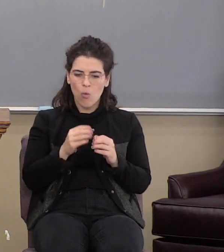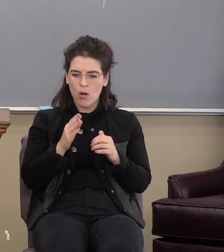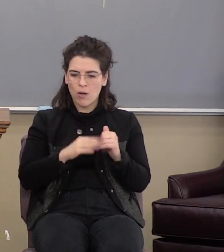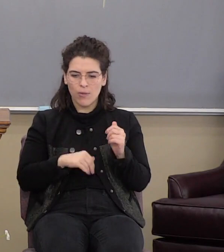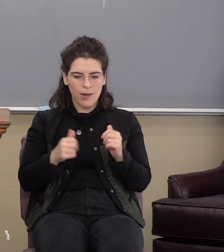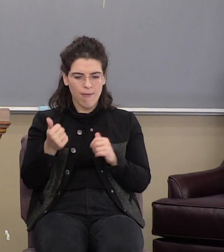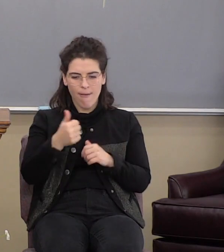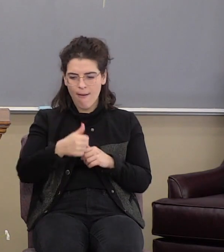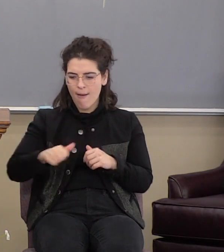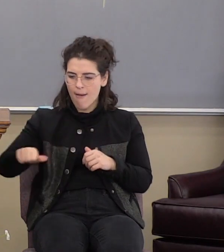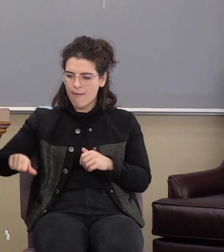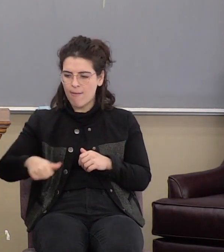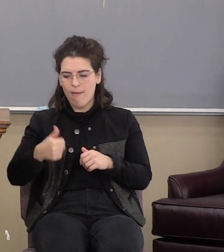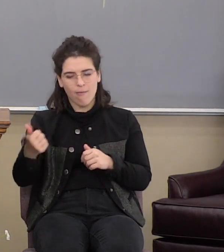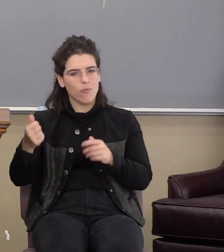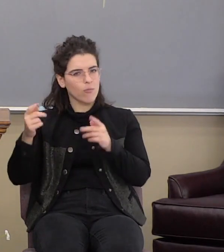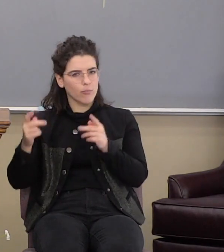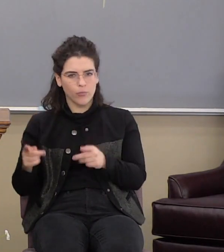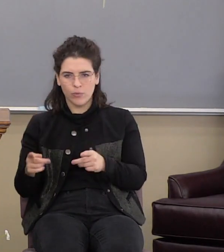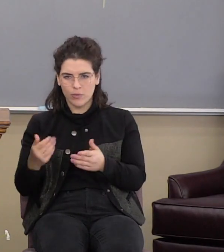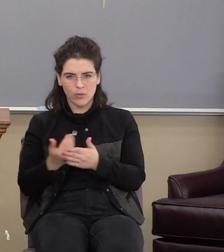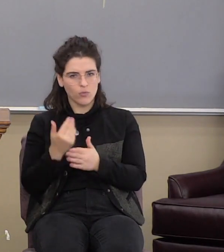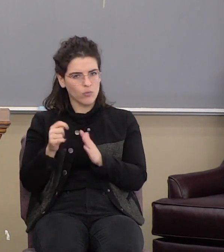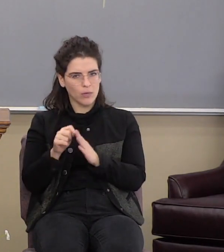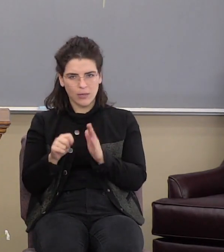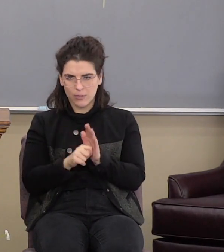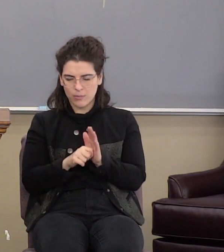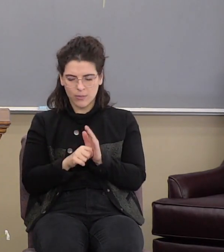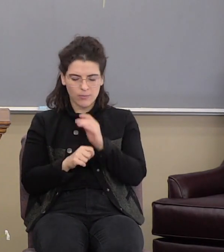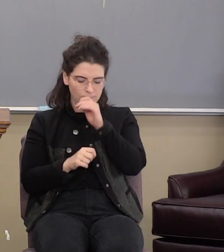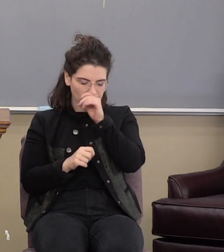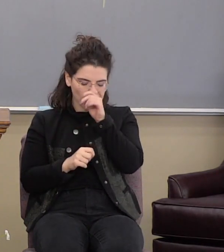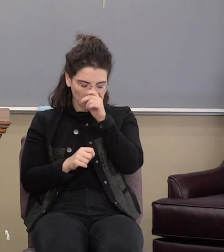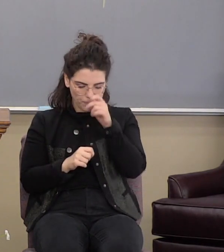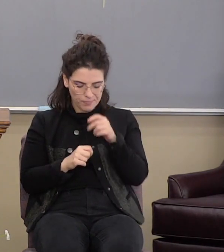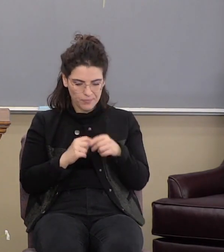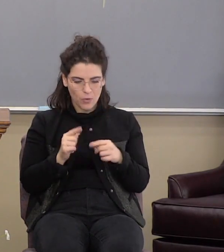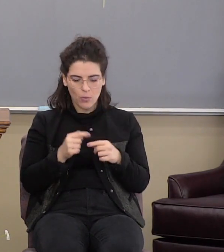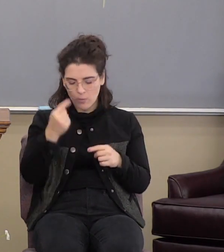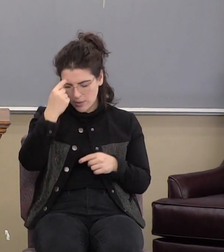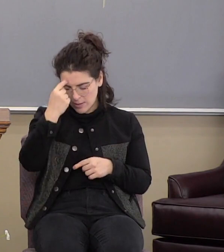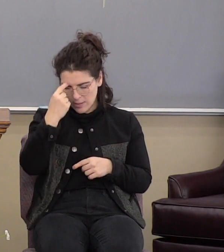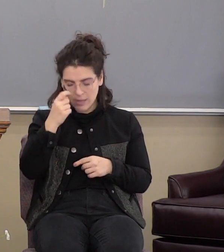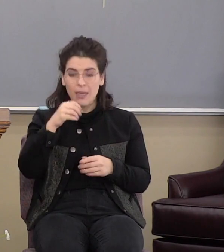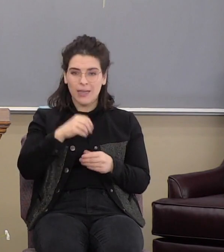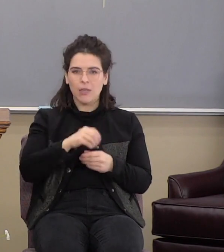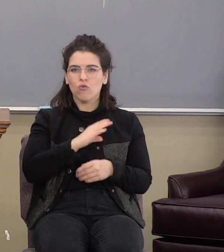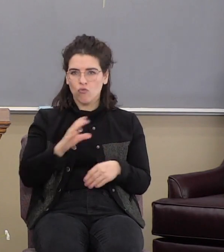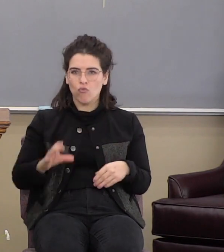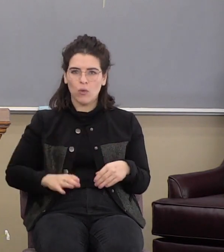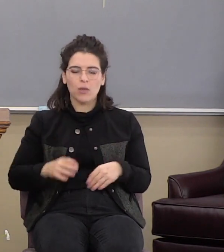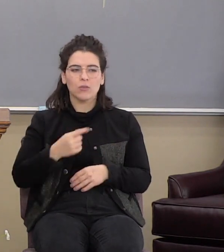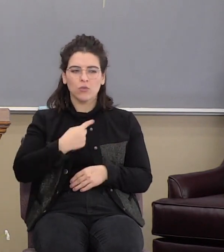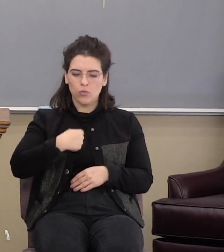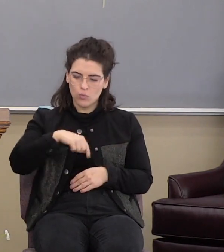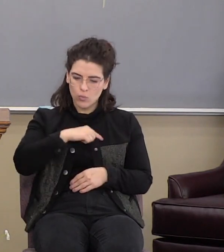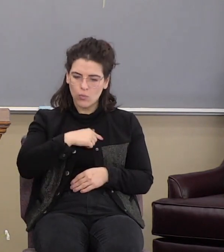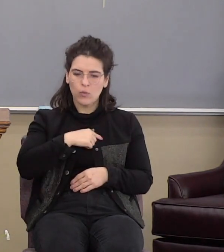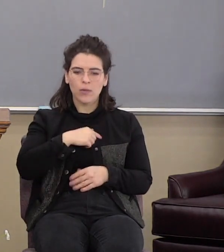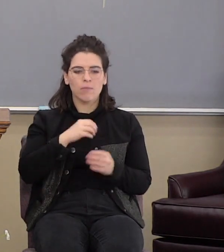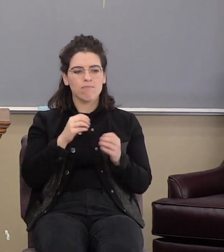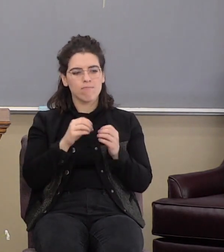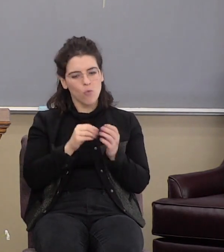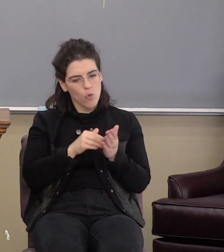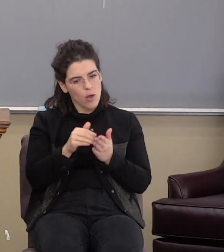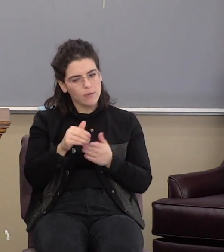than anybody else in the New Testament. When we think of in Christ, we, more